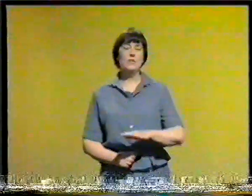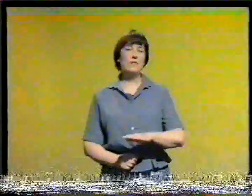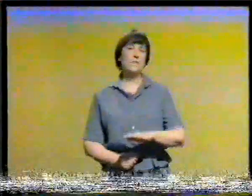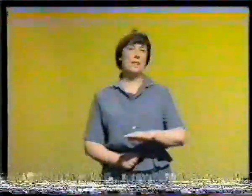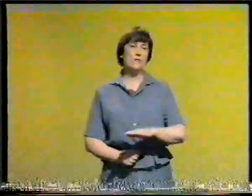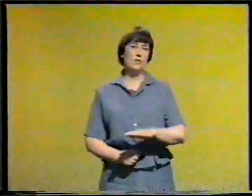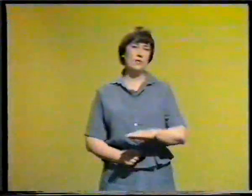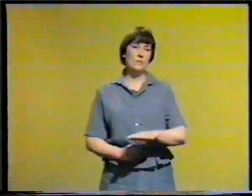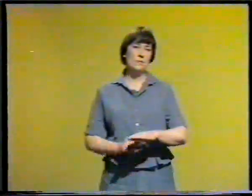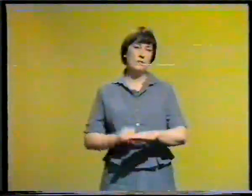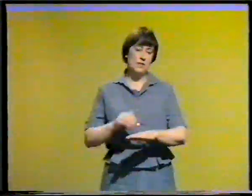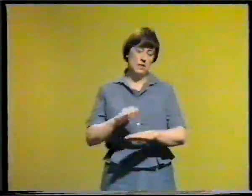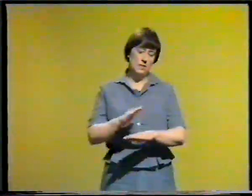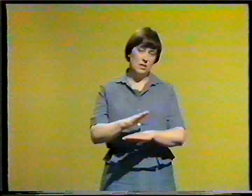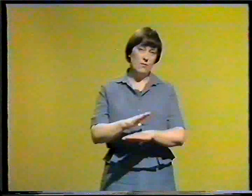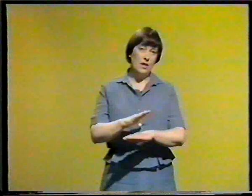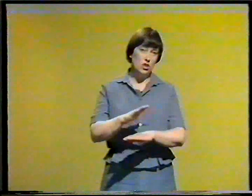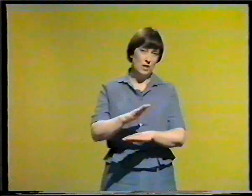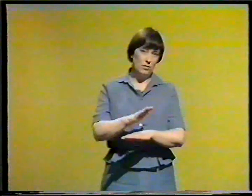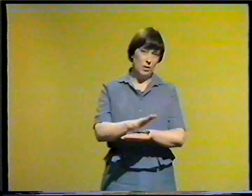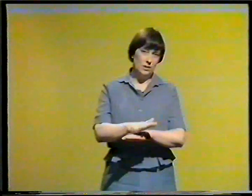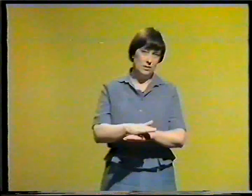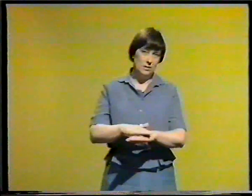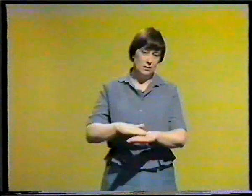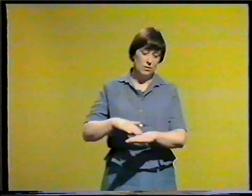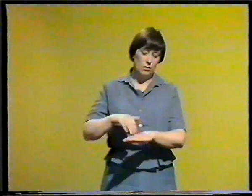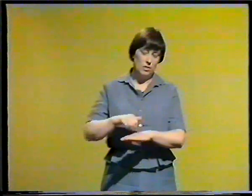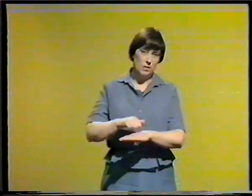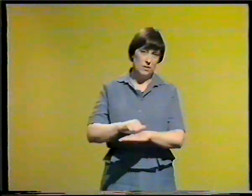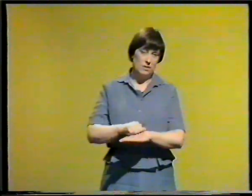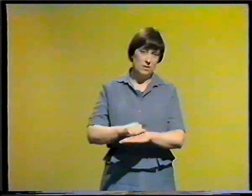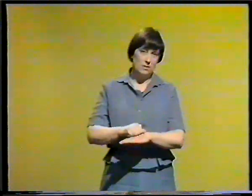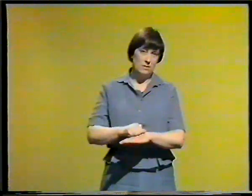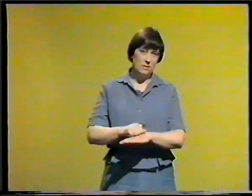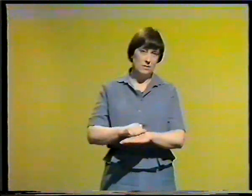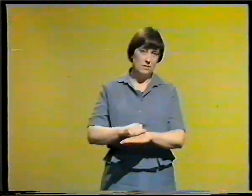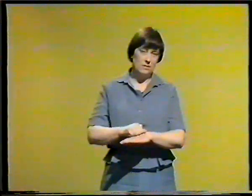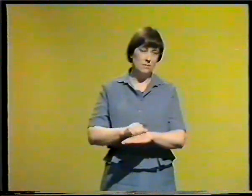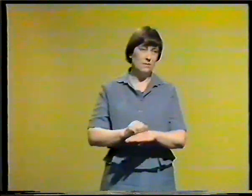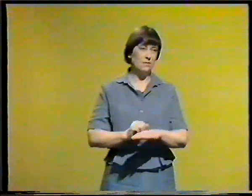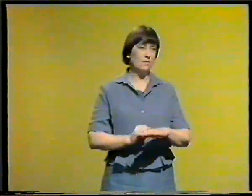are several signs for Christmas. This is a very general one. Christmas.